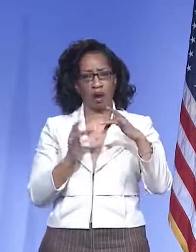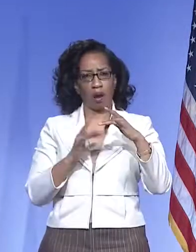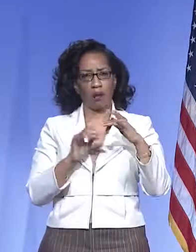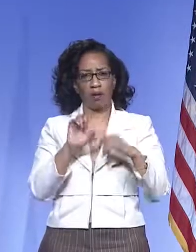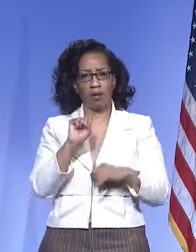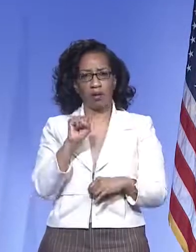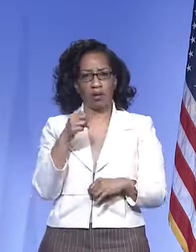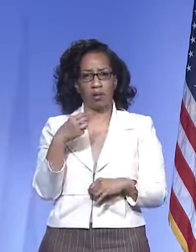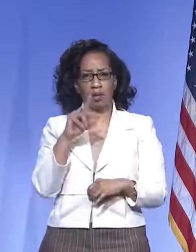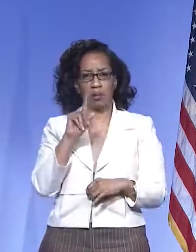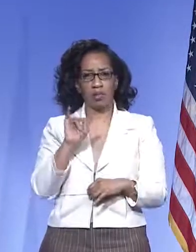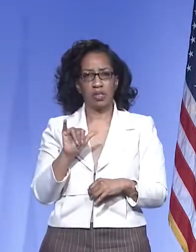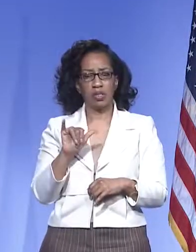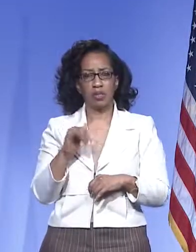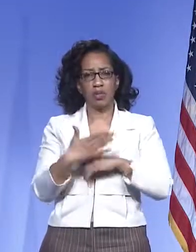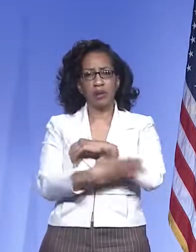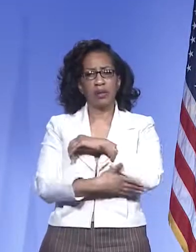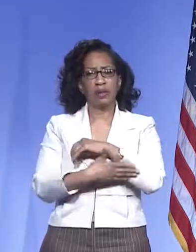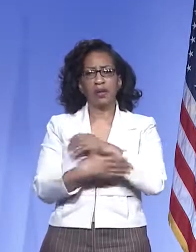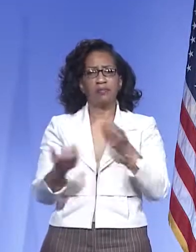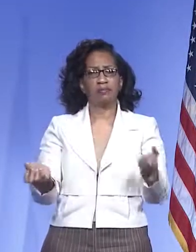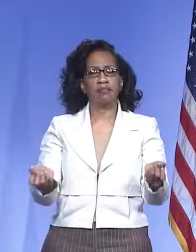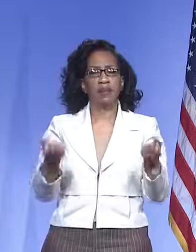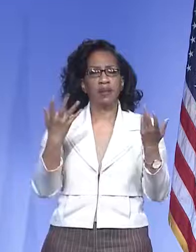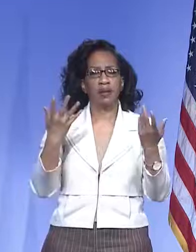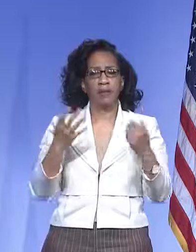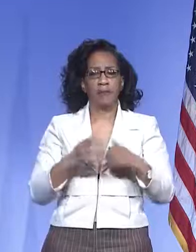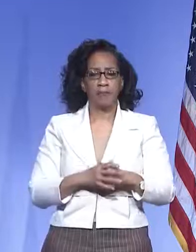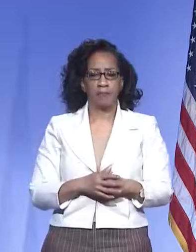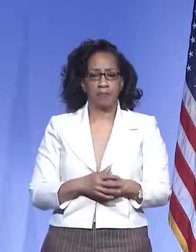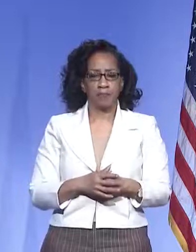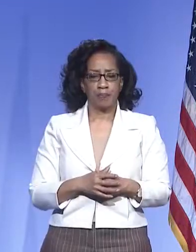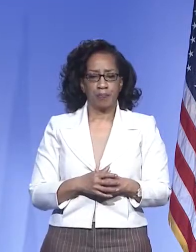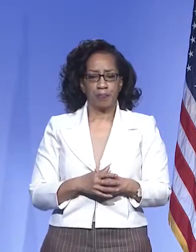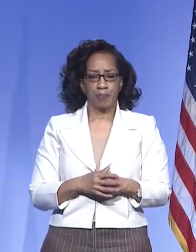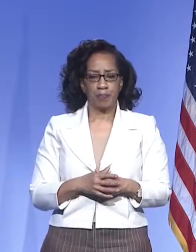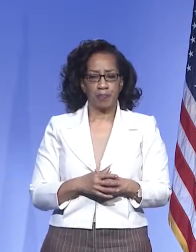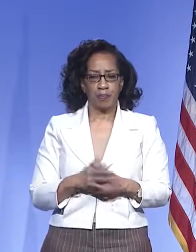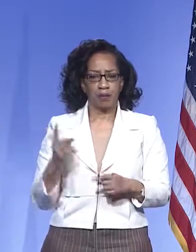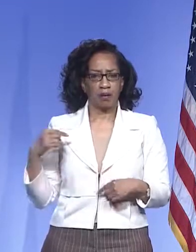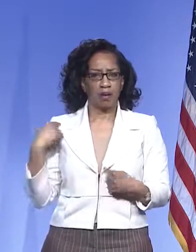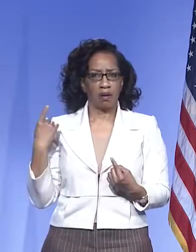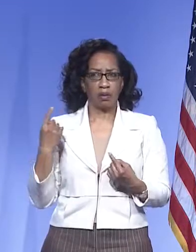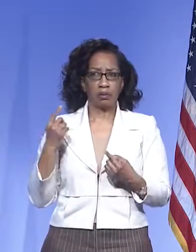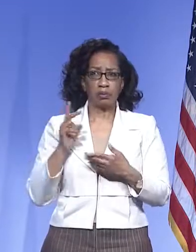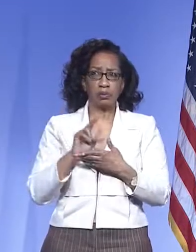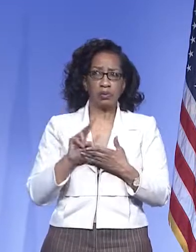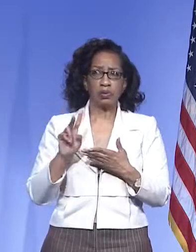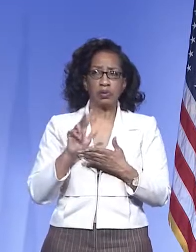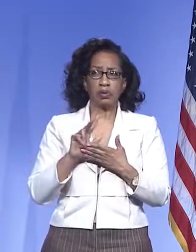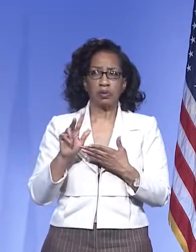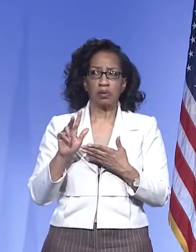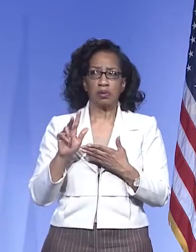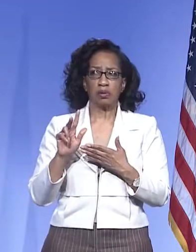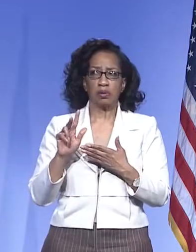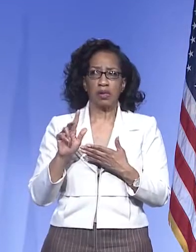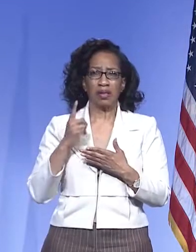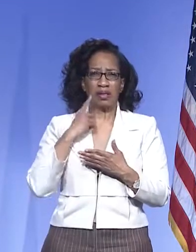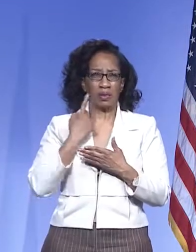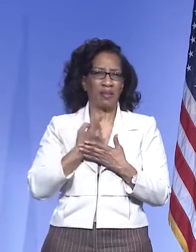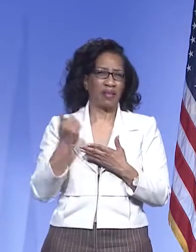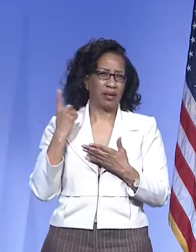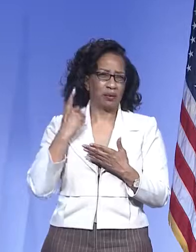County might be? And I'm really looking for over the last 2 or 3 weeks, and I think last week was an anomaly because